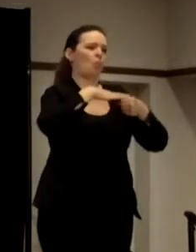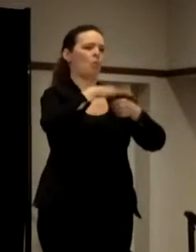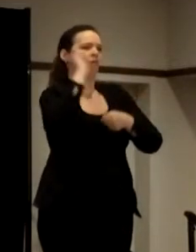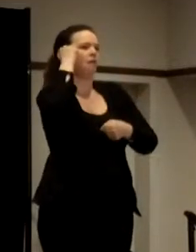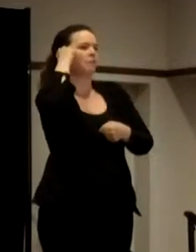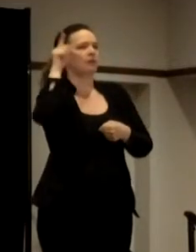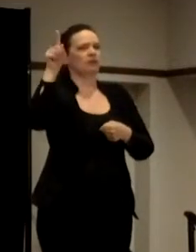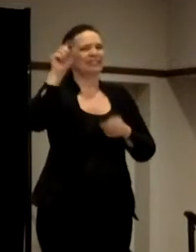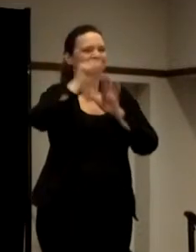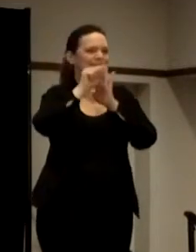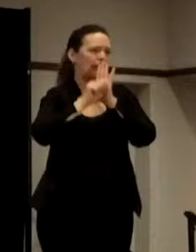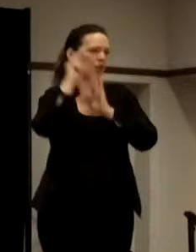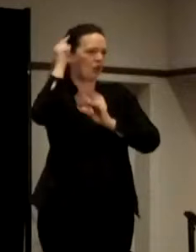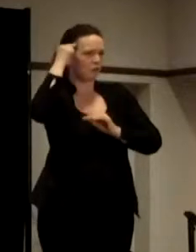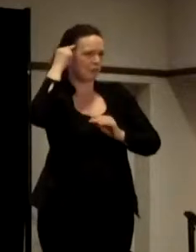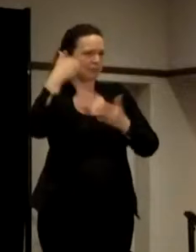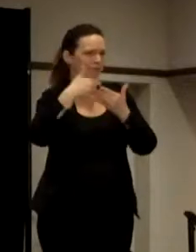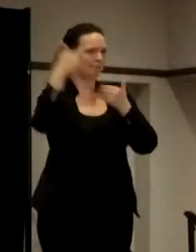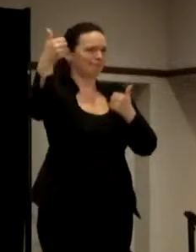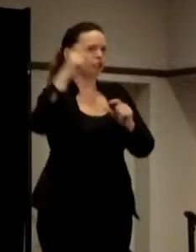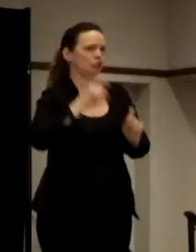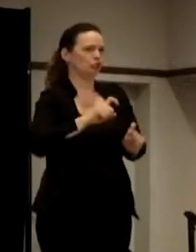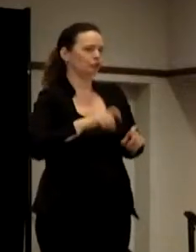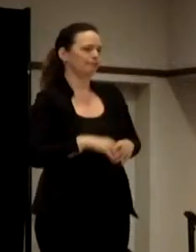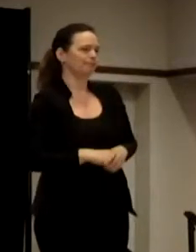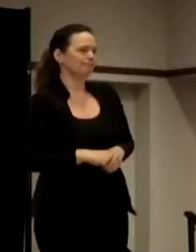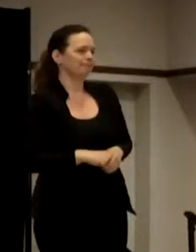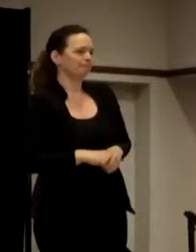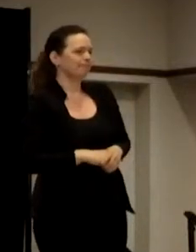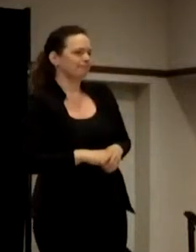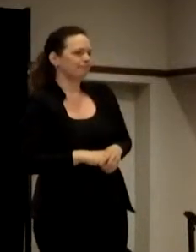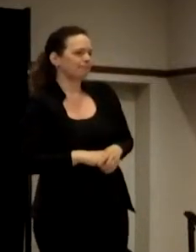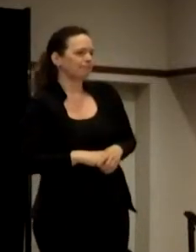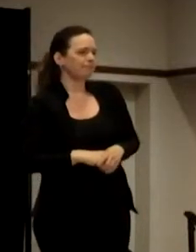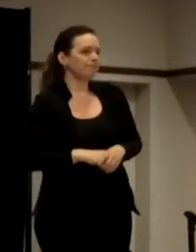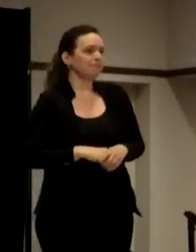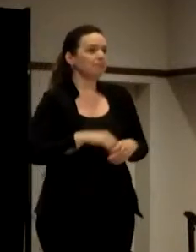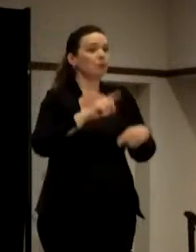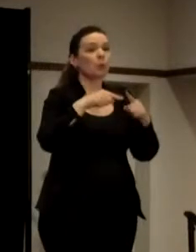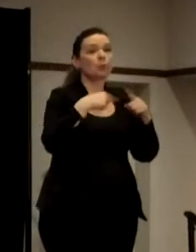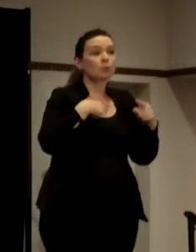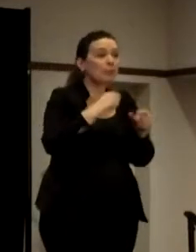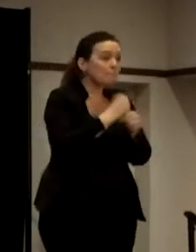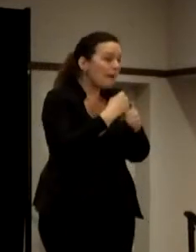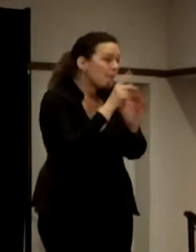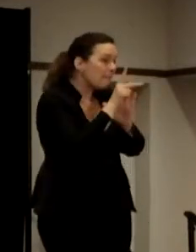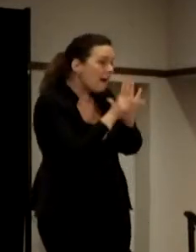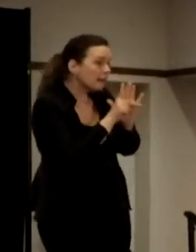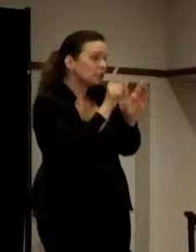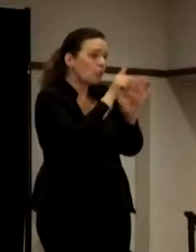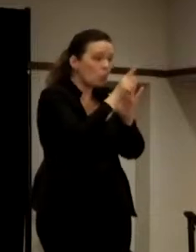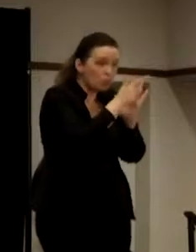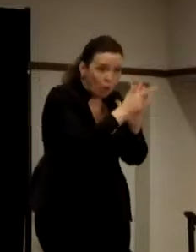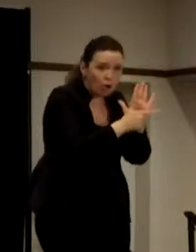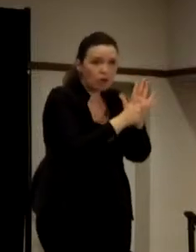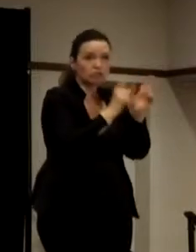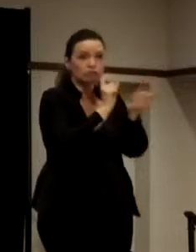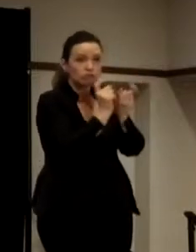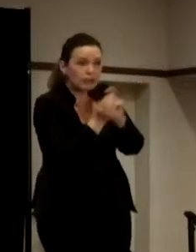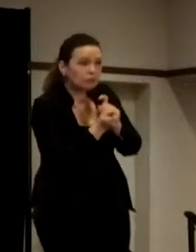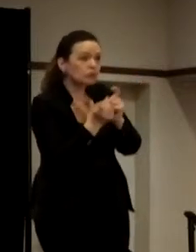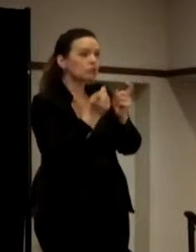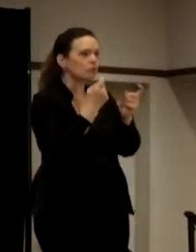we're making laws, we have certain emergency powers, but if we're making, you have to go through a deliberative process with the legislative branch of government where there's checks and